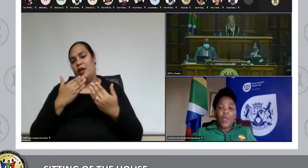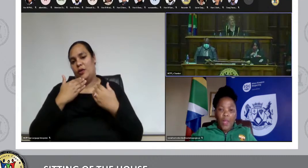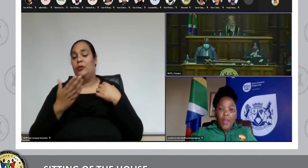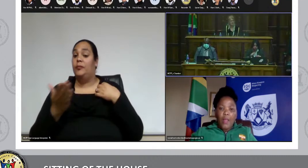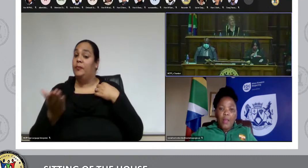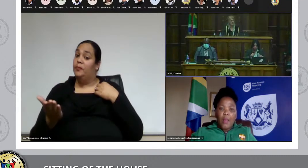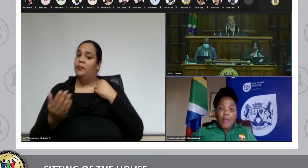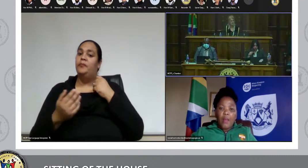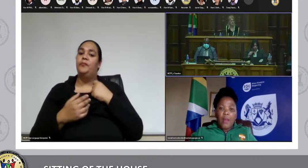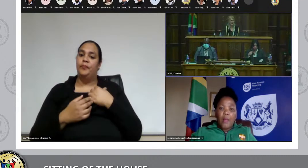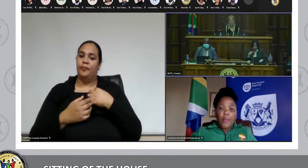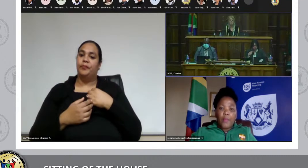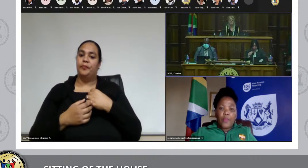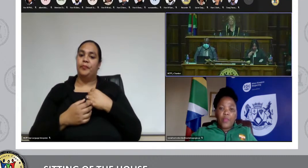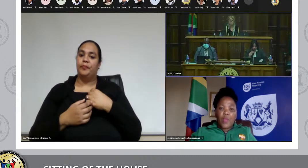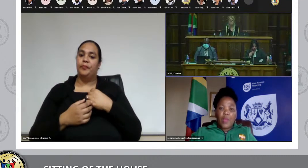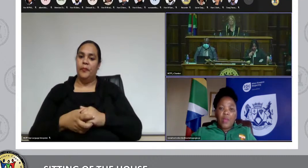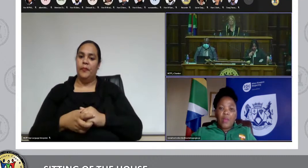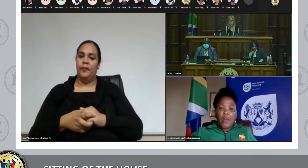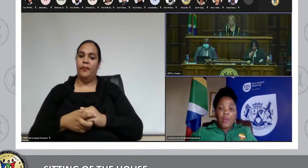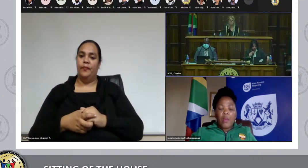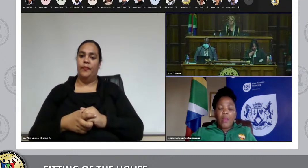Minister.